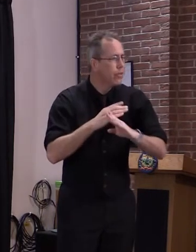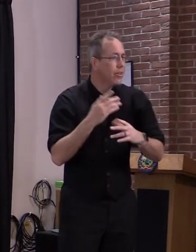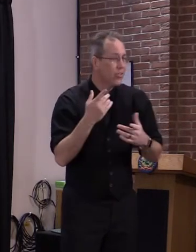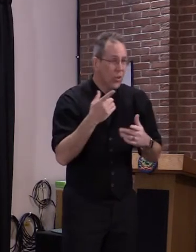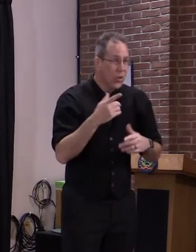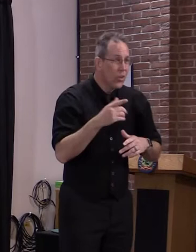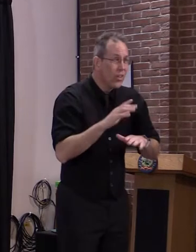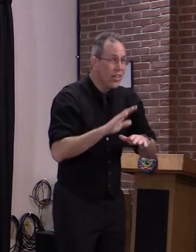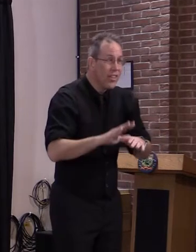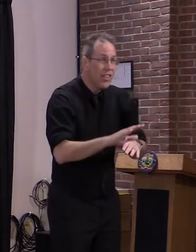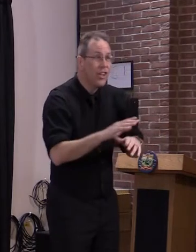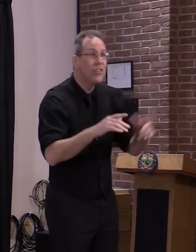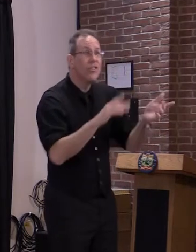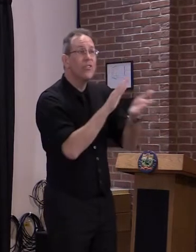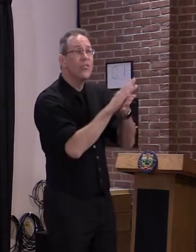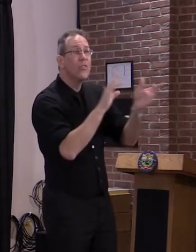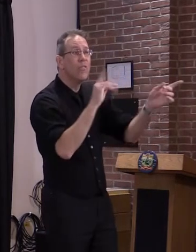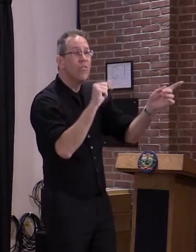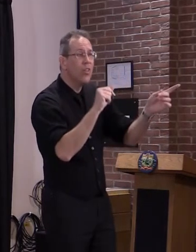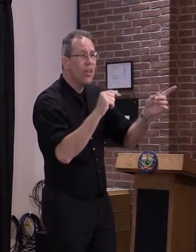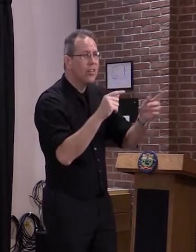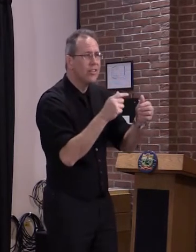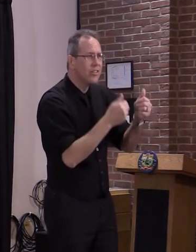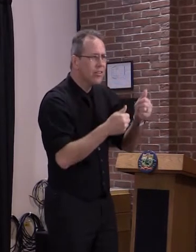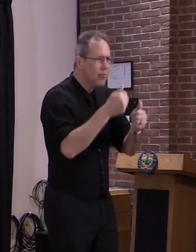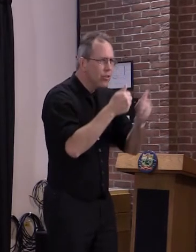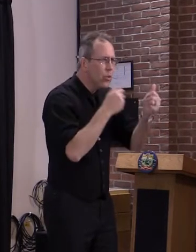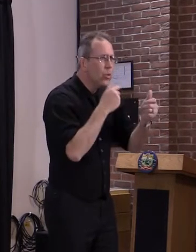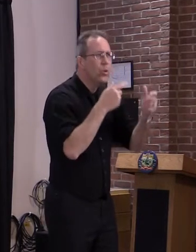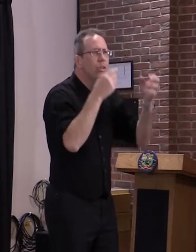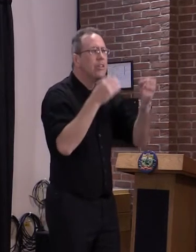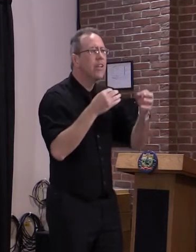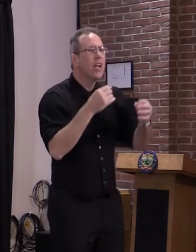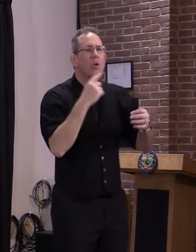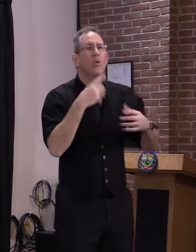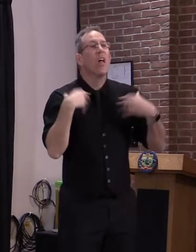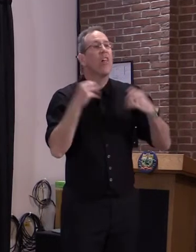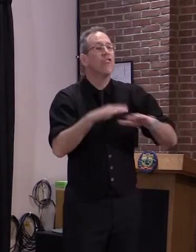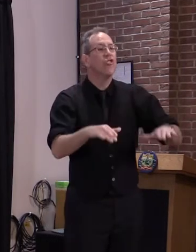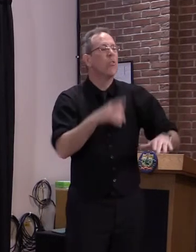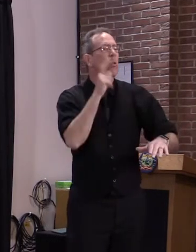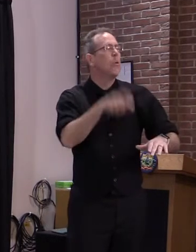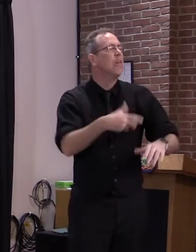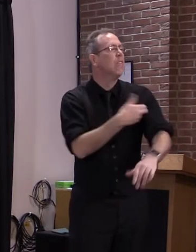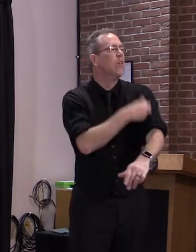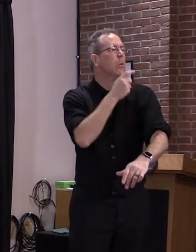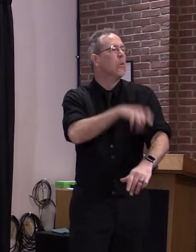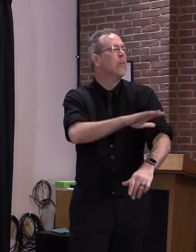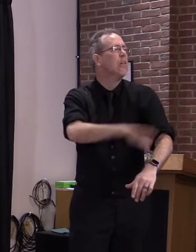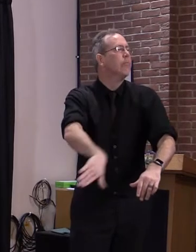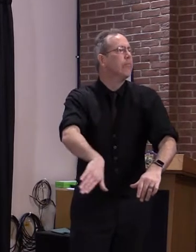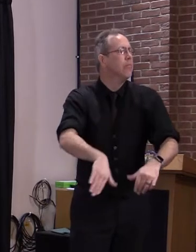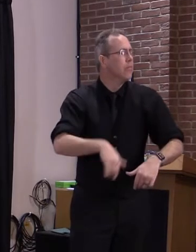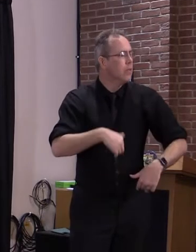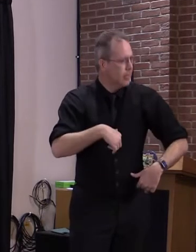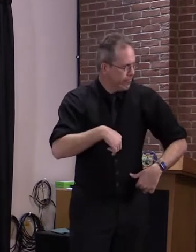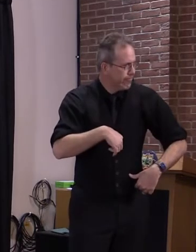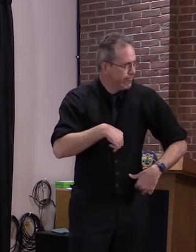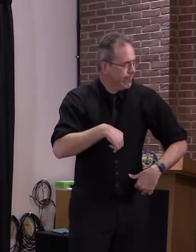that healthy people, specifically children, don't need to get vaccinated. I was also troubled